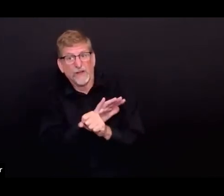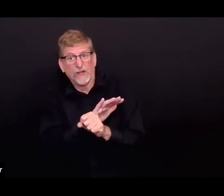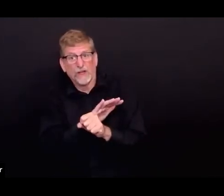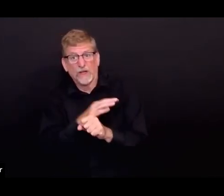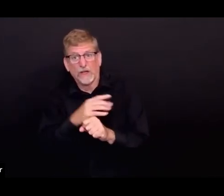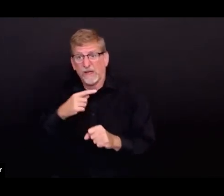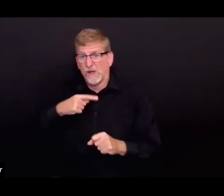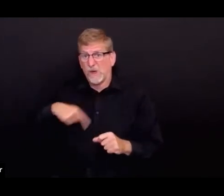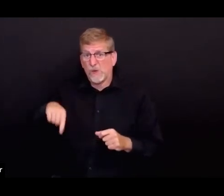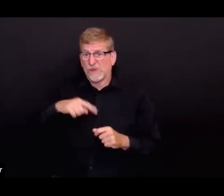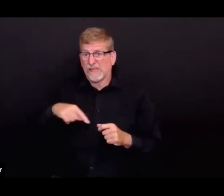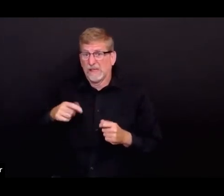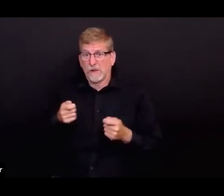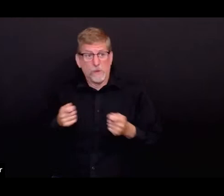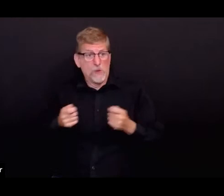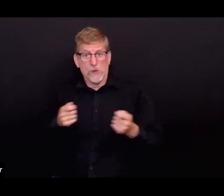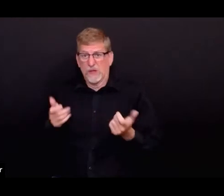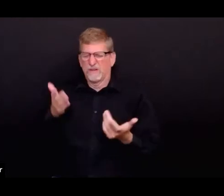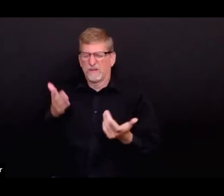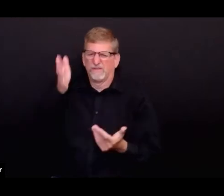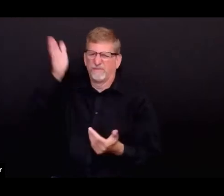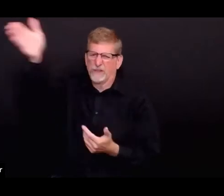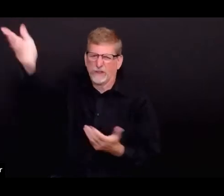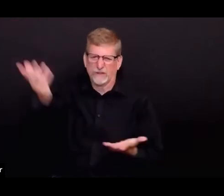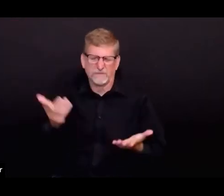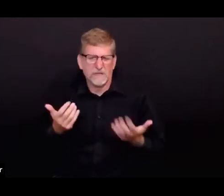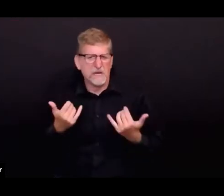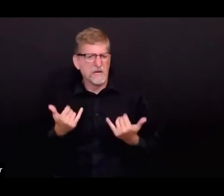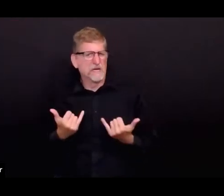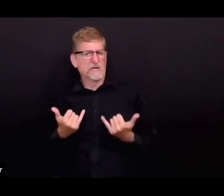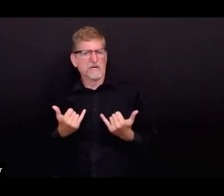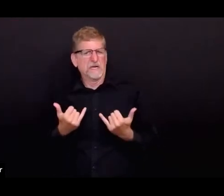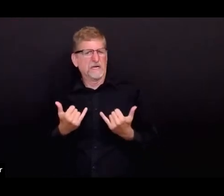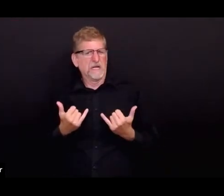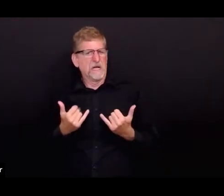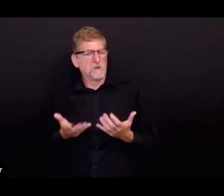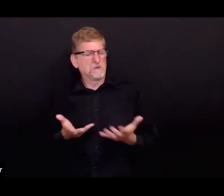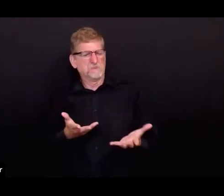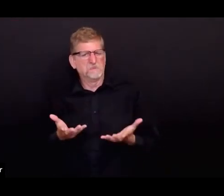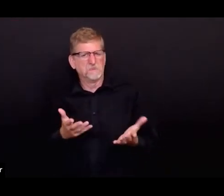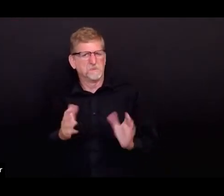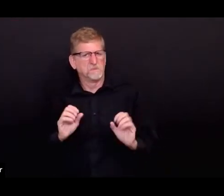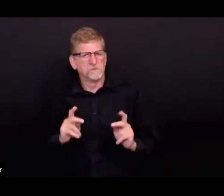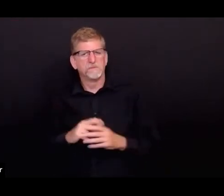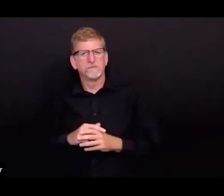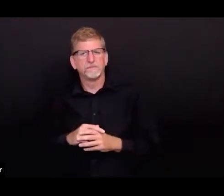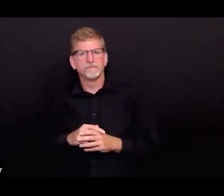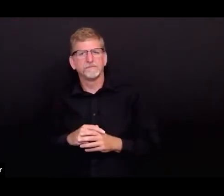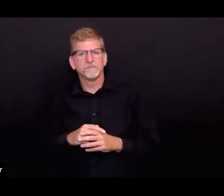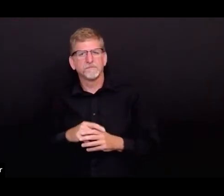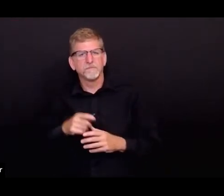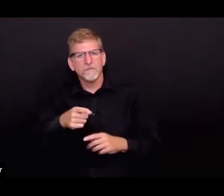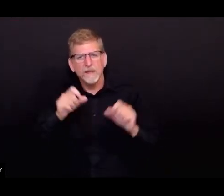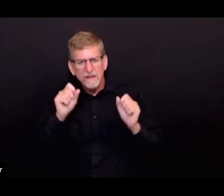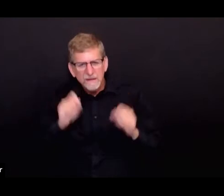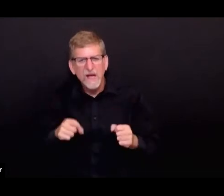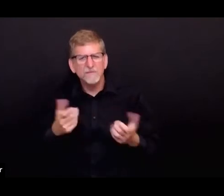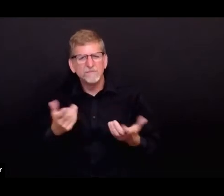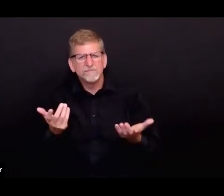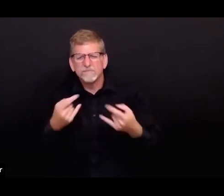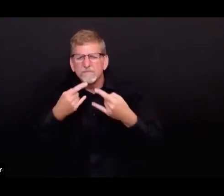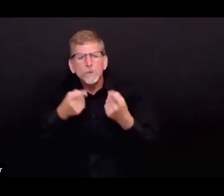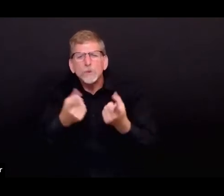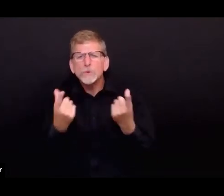the data supports, and Chris is right, it doesn't remove all. You can wear your mask, you can social distance, you can do everything right, you get